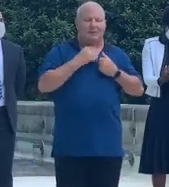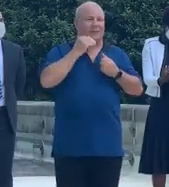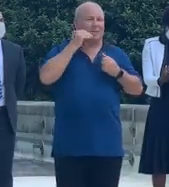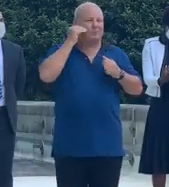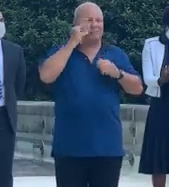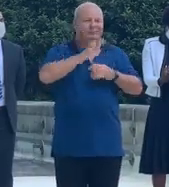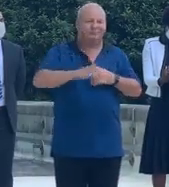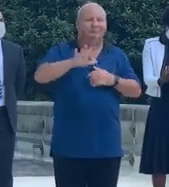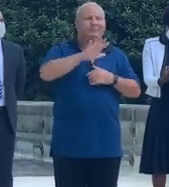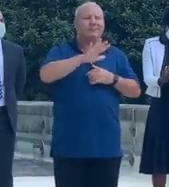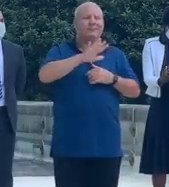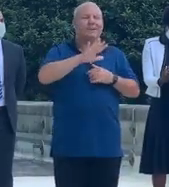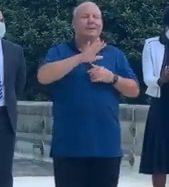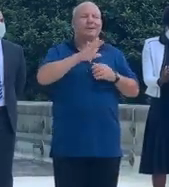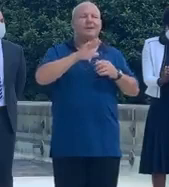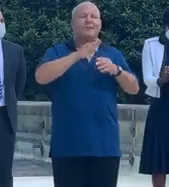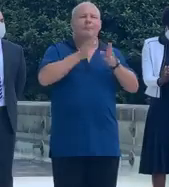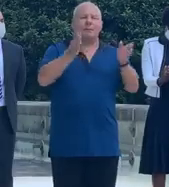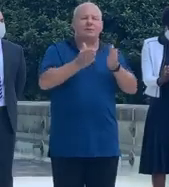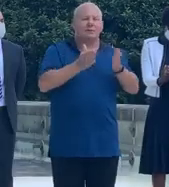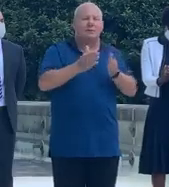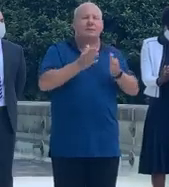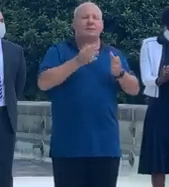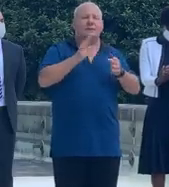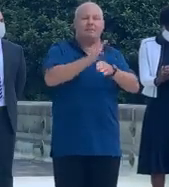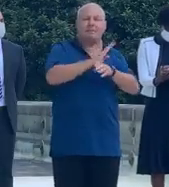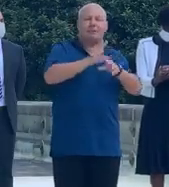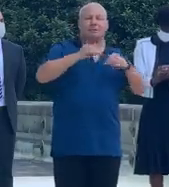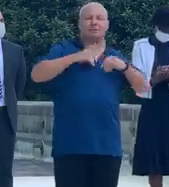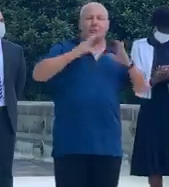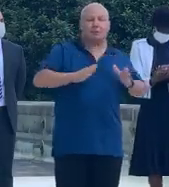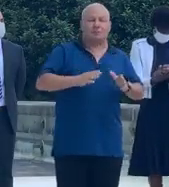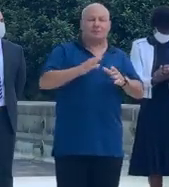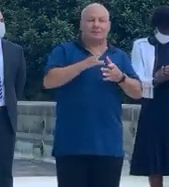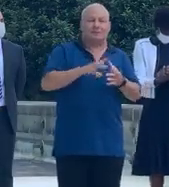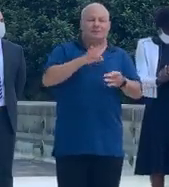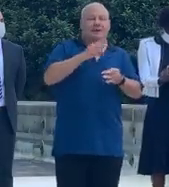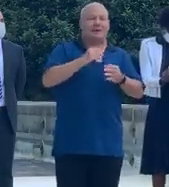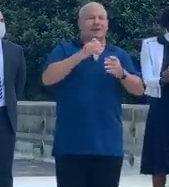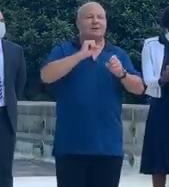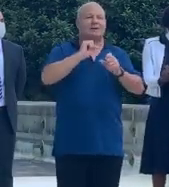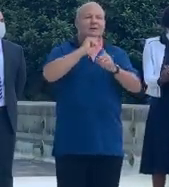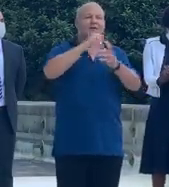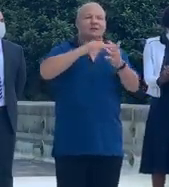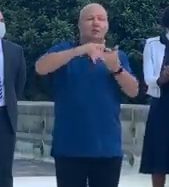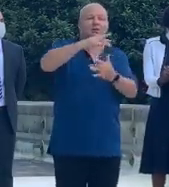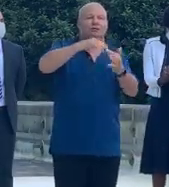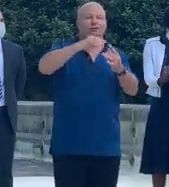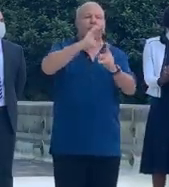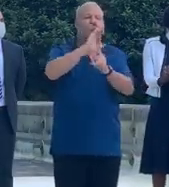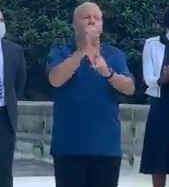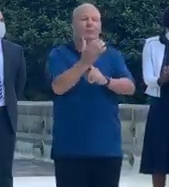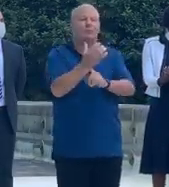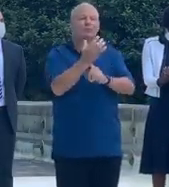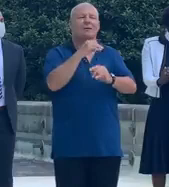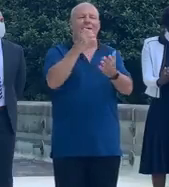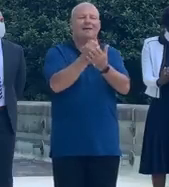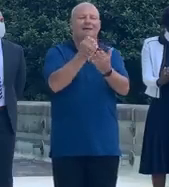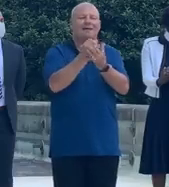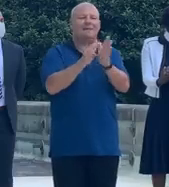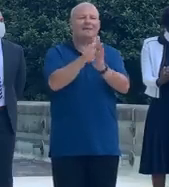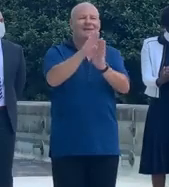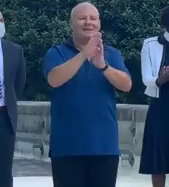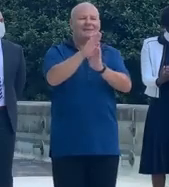public service, entrepreneurial spirit, and social, cultural, and economic development. And therefore,